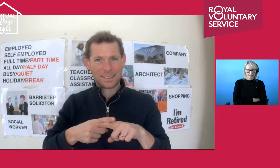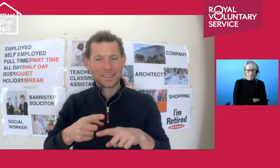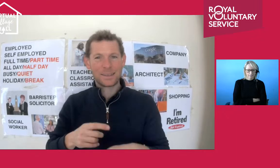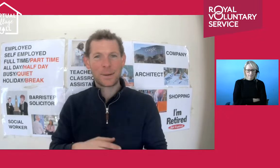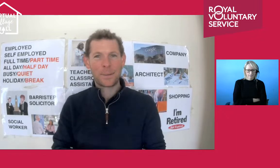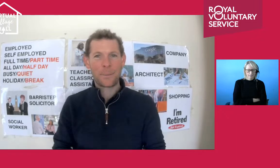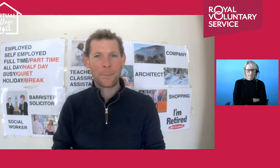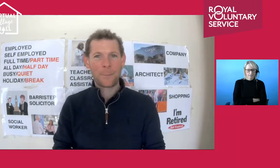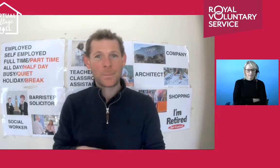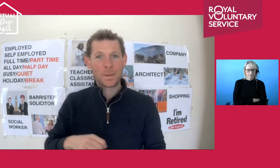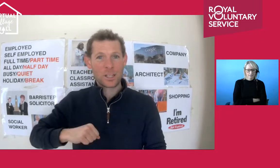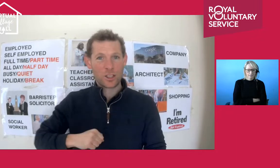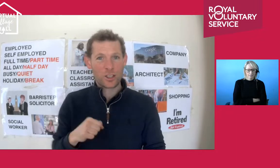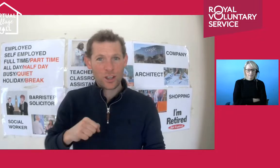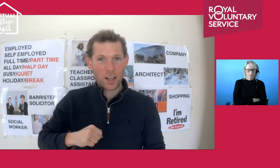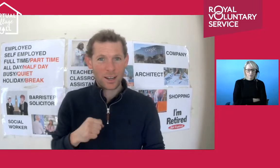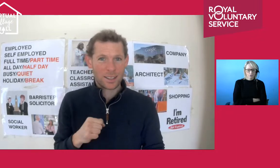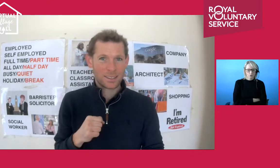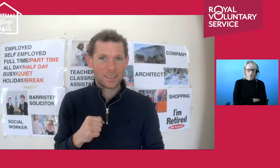England,